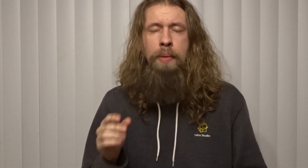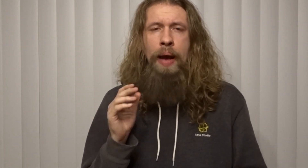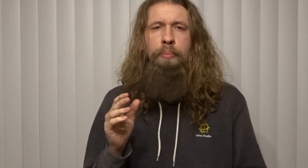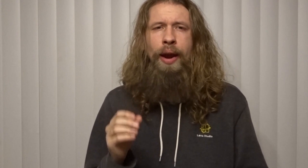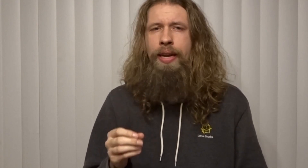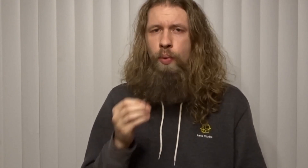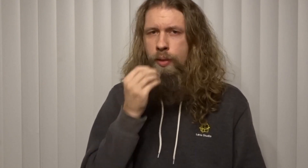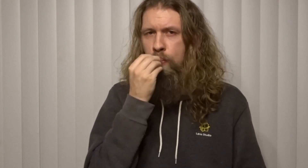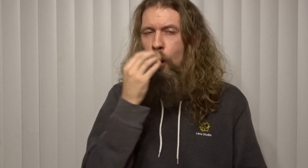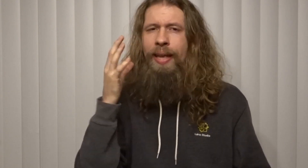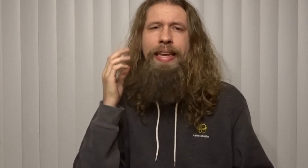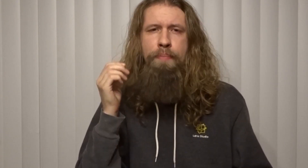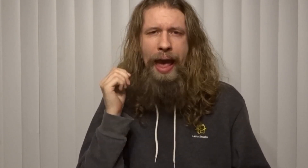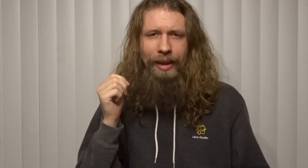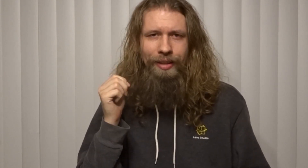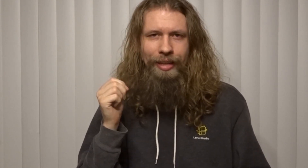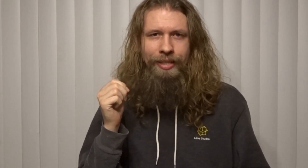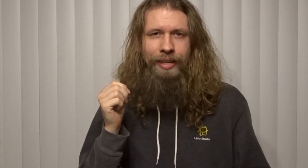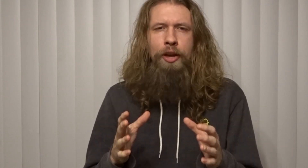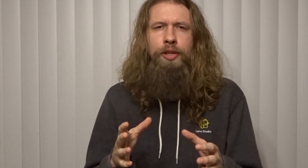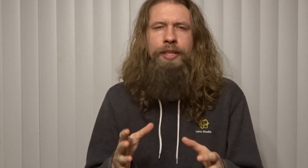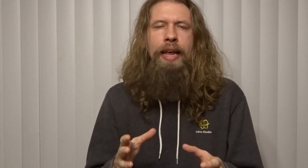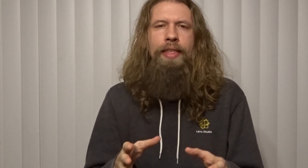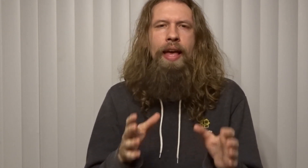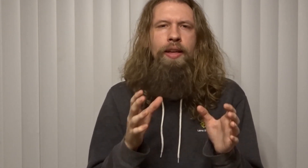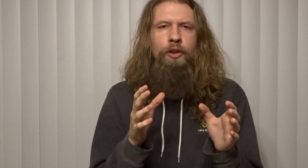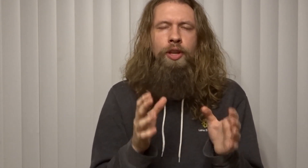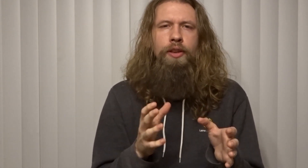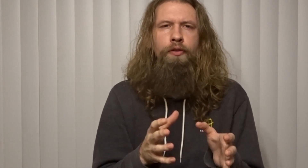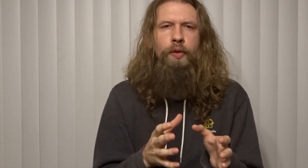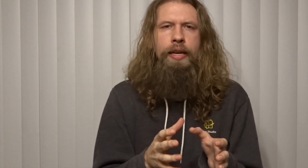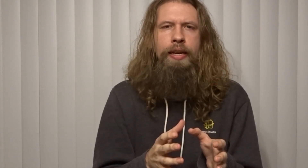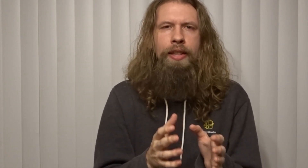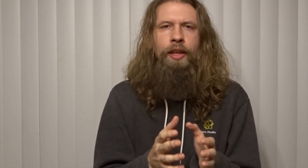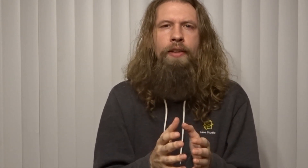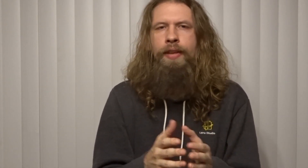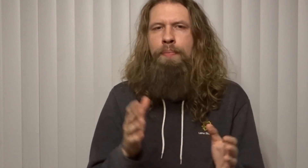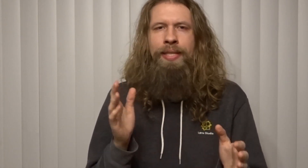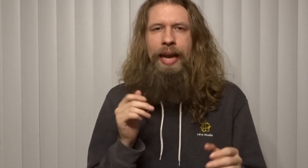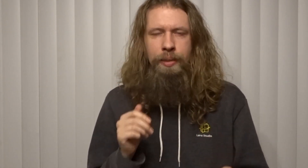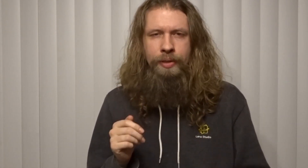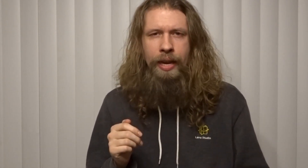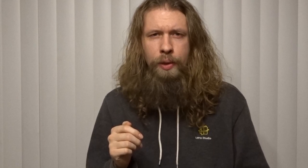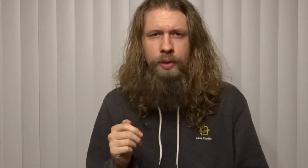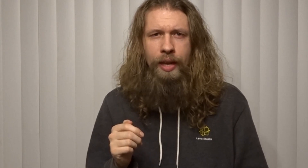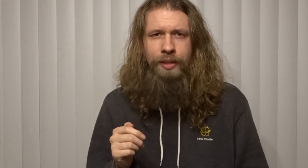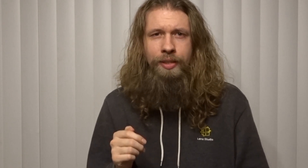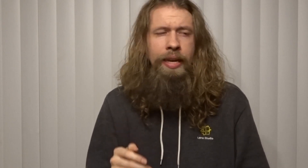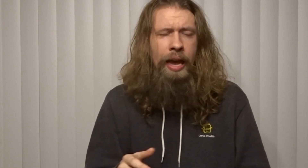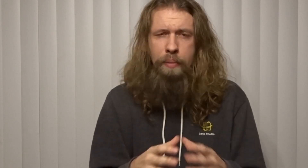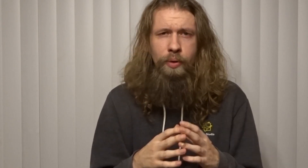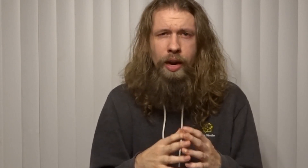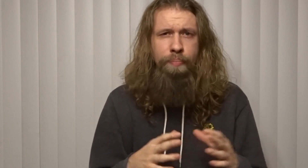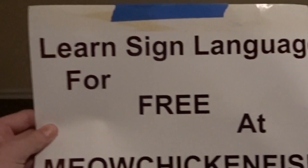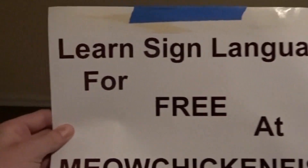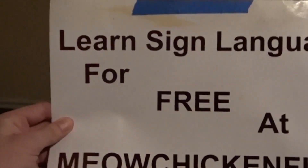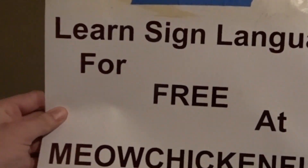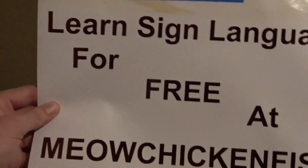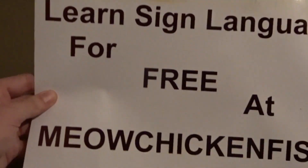My branding was immaculate. I used to say that there's nothing free in life besides my sign language lessons. I print out posters.